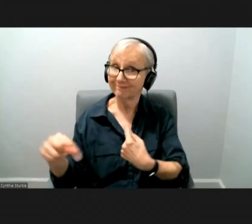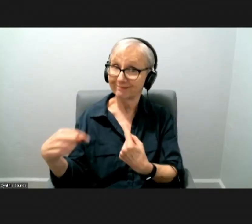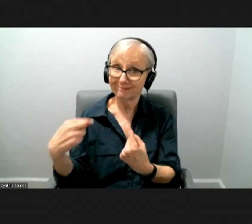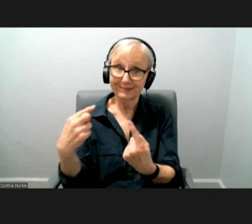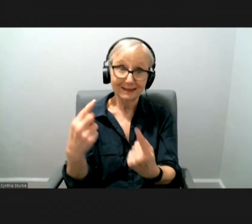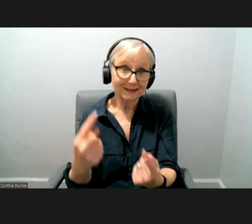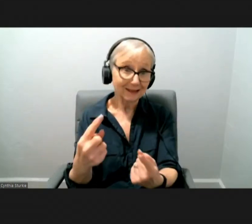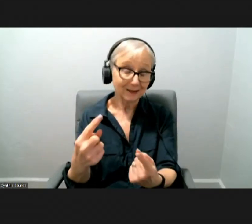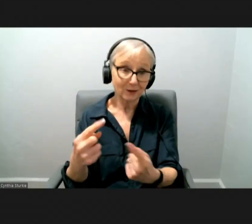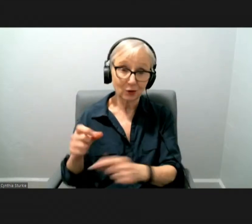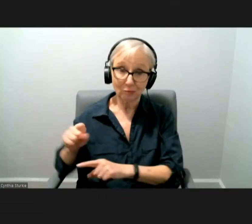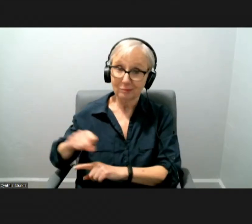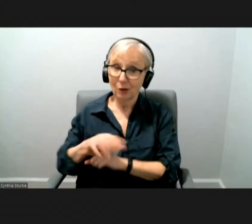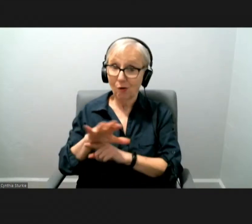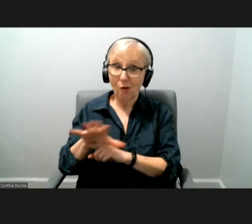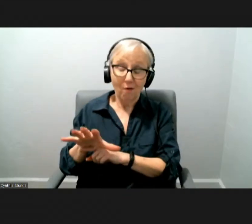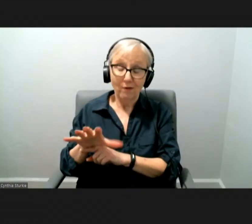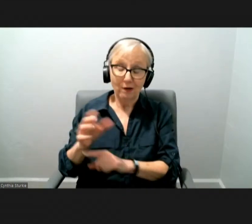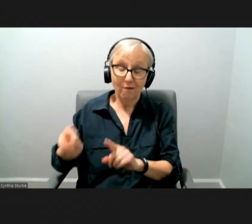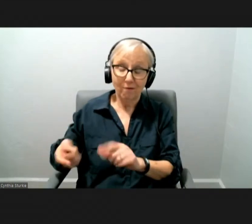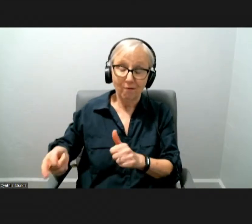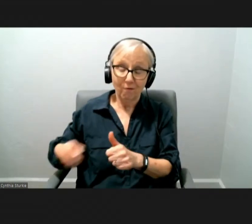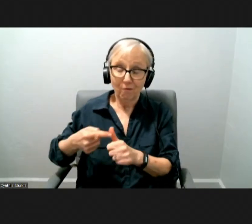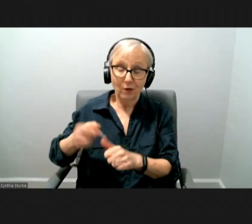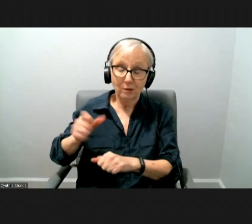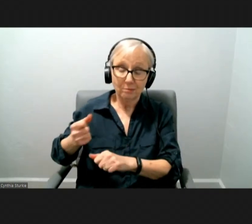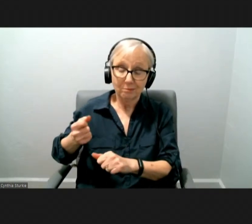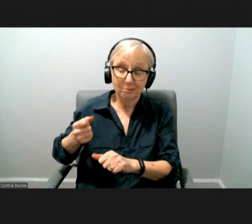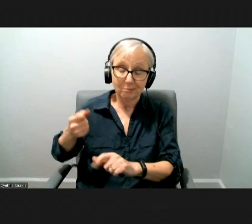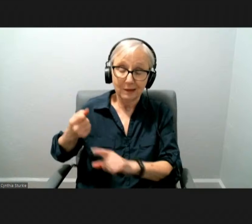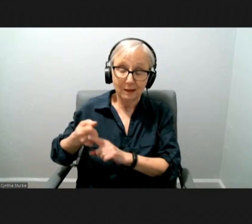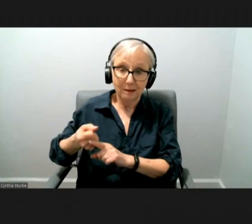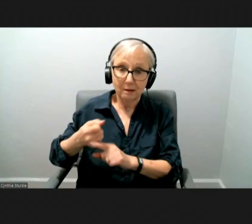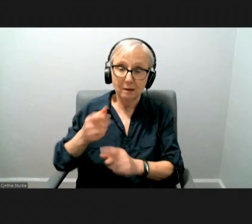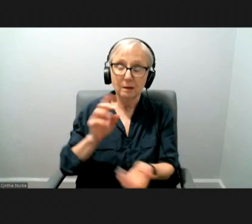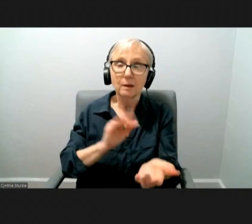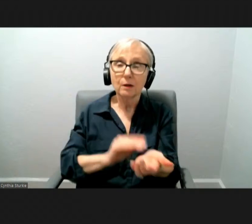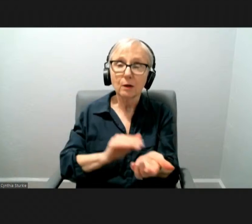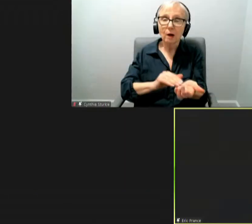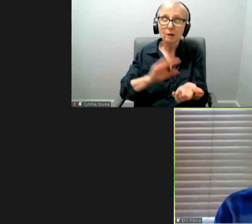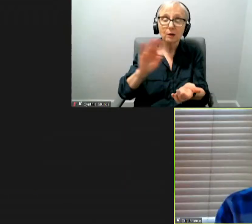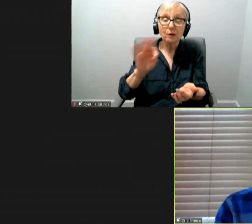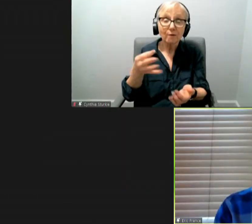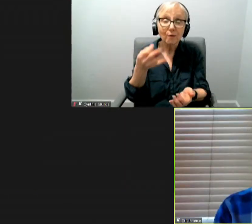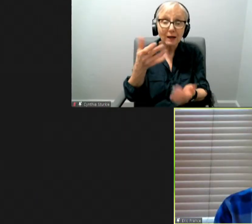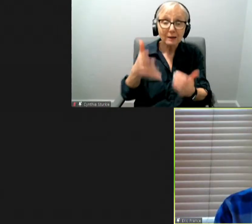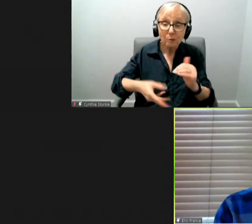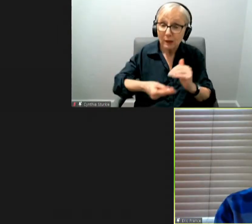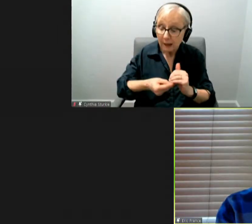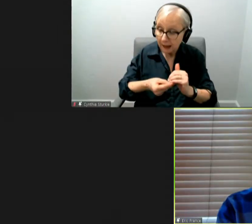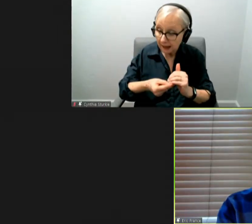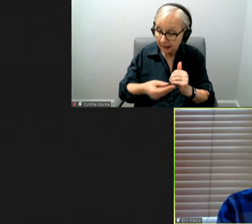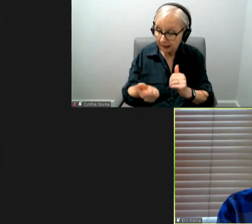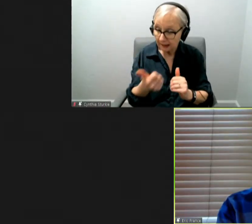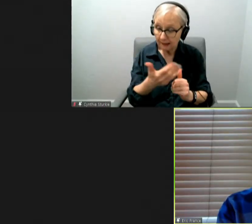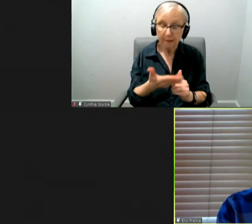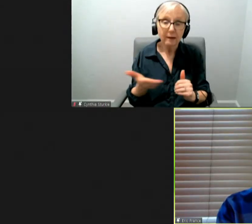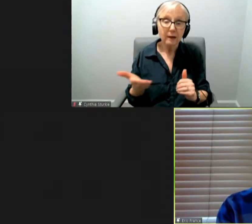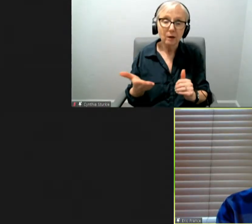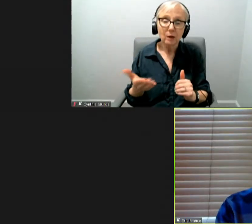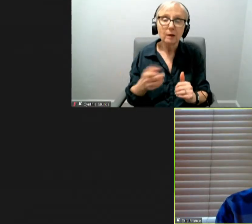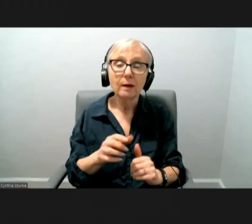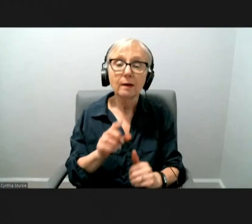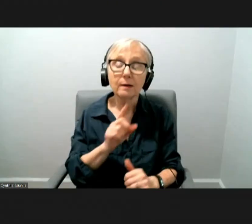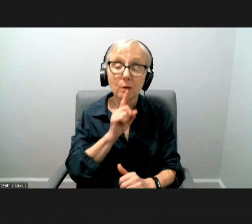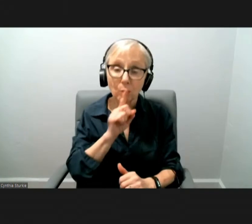virus. I'll see if Dr. France has anything else to add. I think that's right, Jill. We are